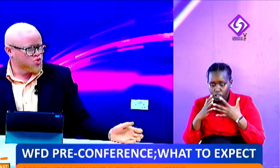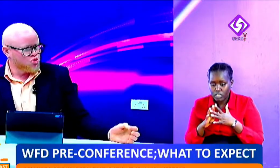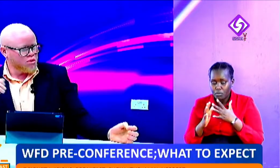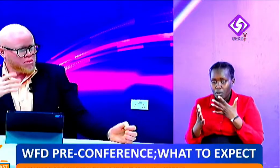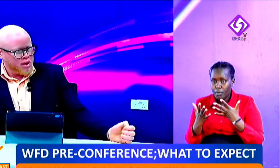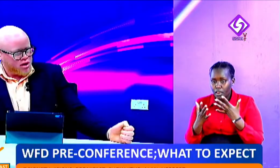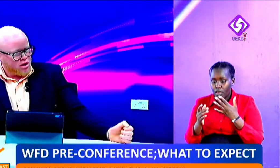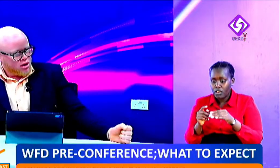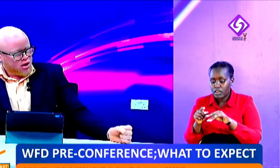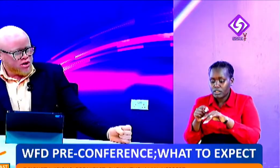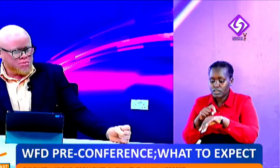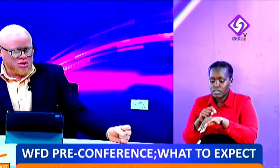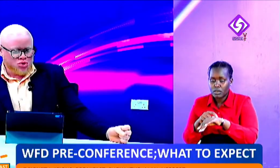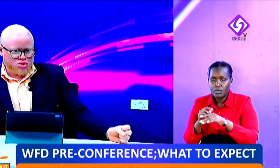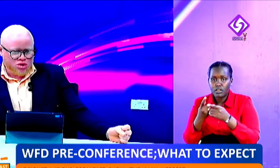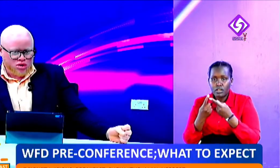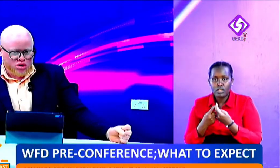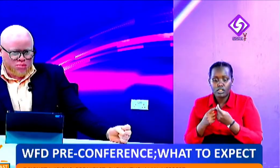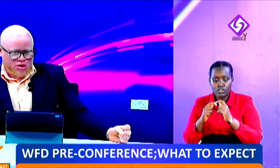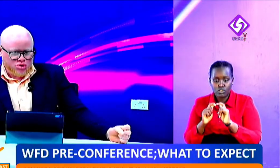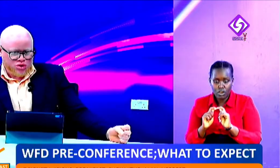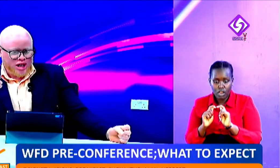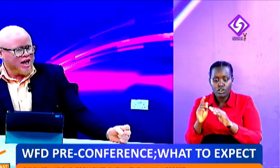trained to mimic the